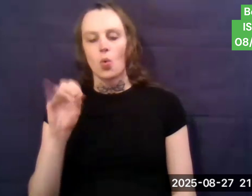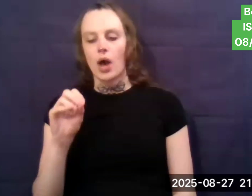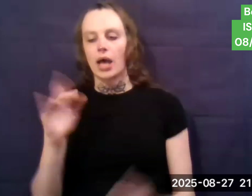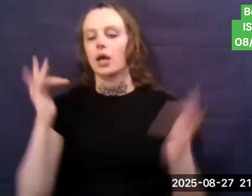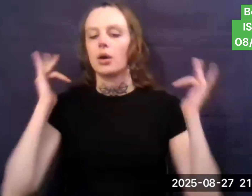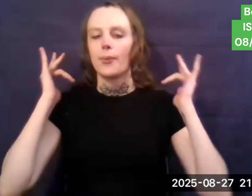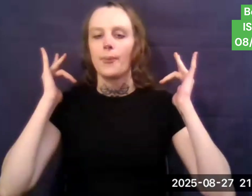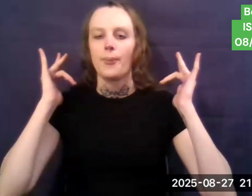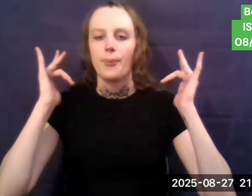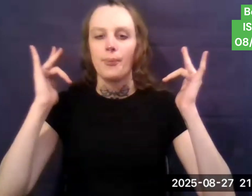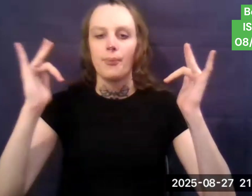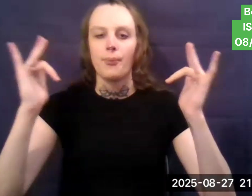and